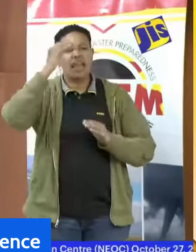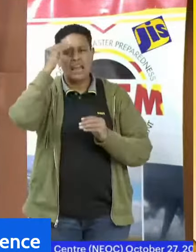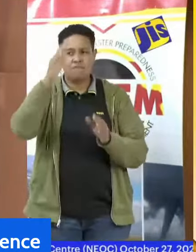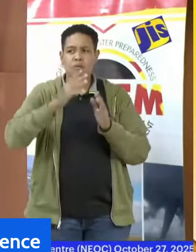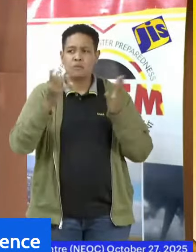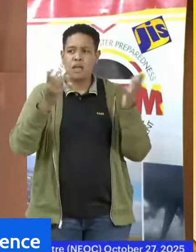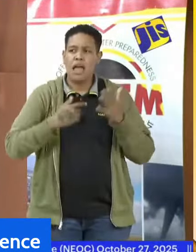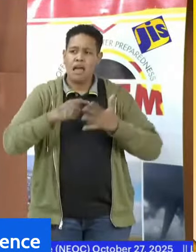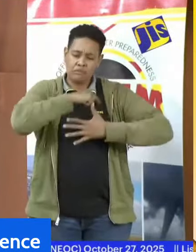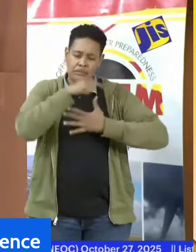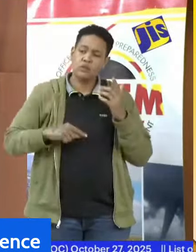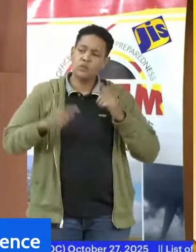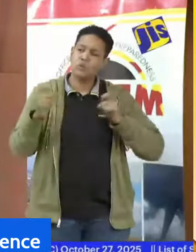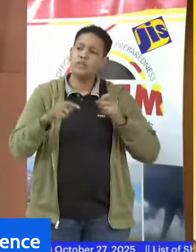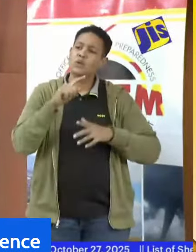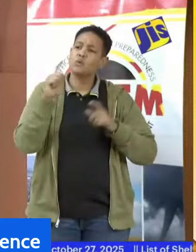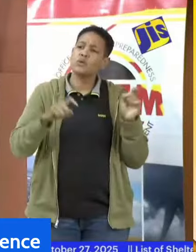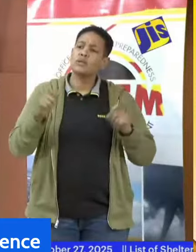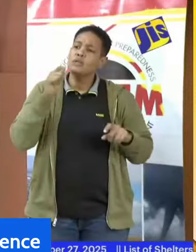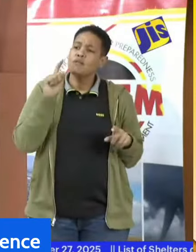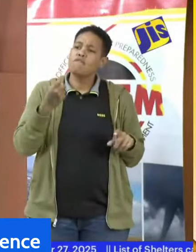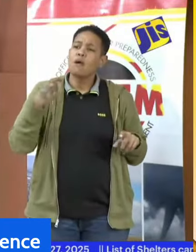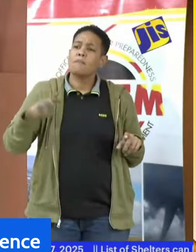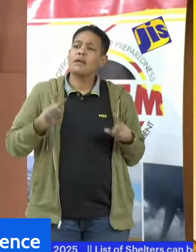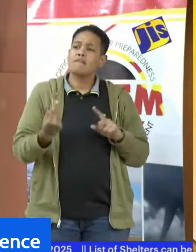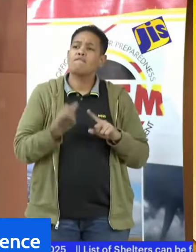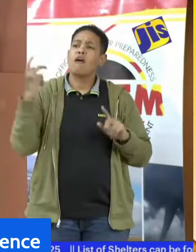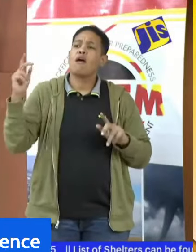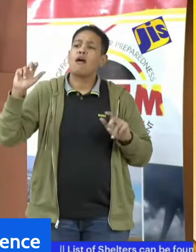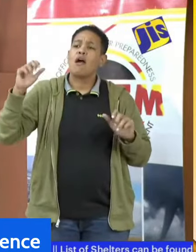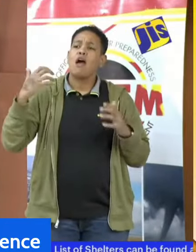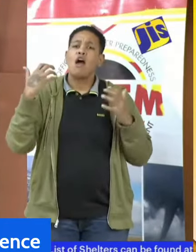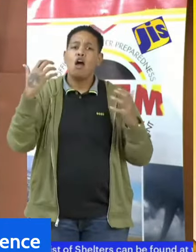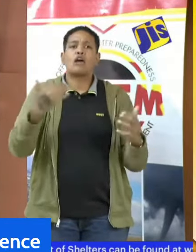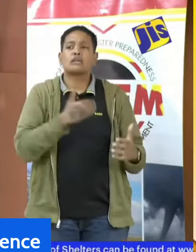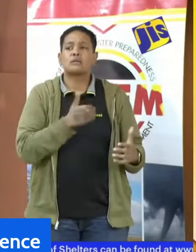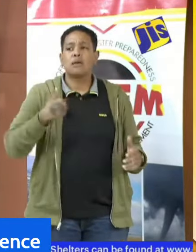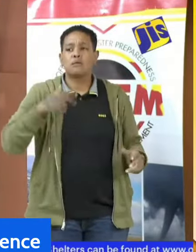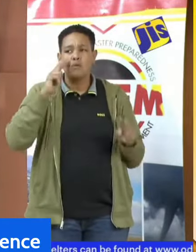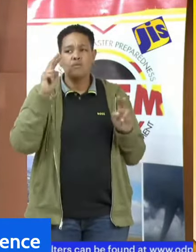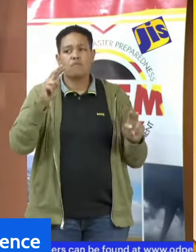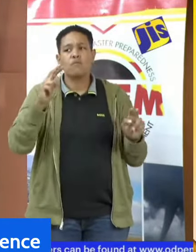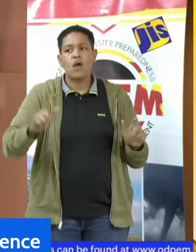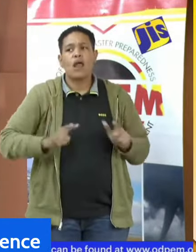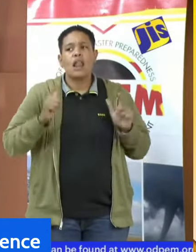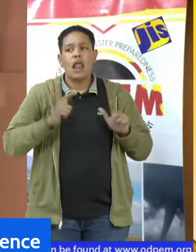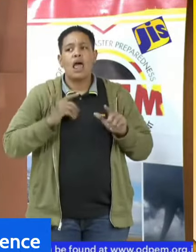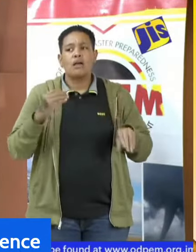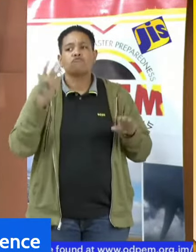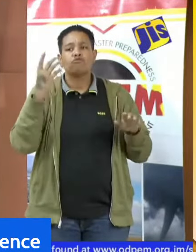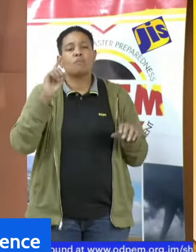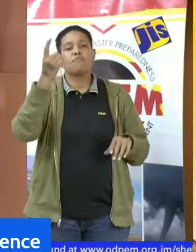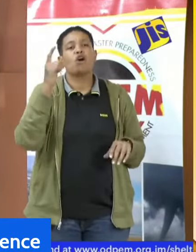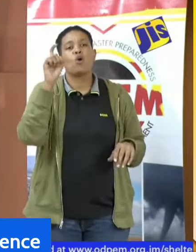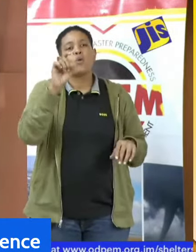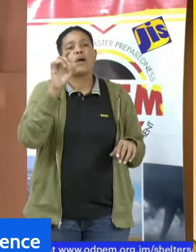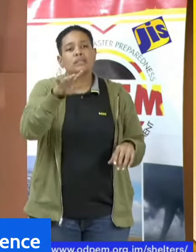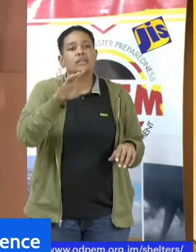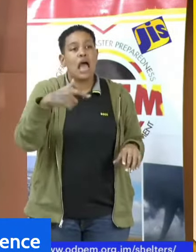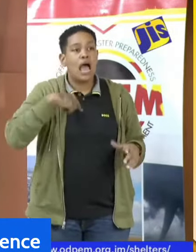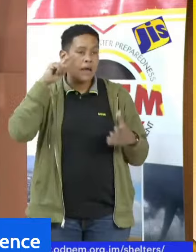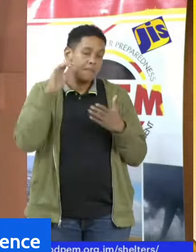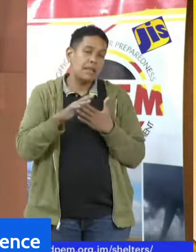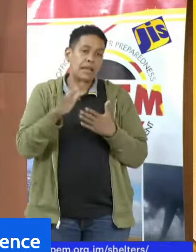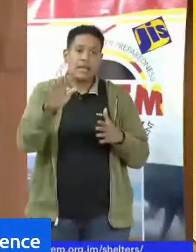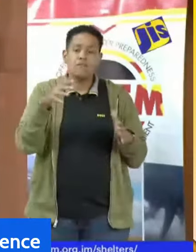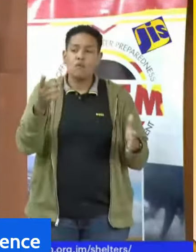of questions, and these questions are not only from me, but from audience members viewing our live stream. So one of the first questions I believe